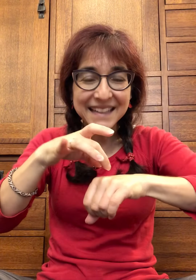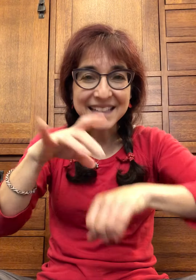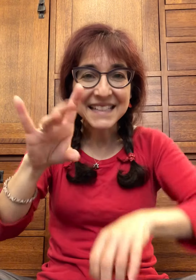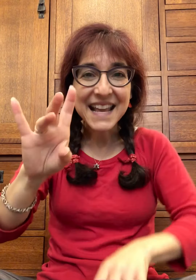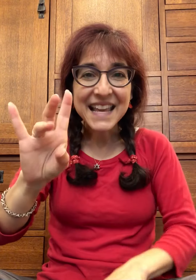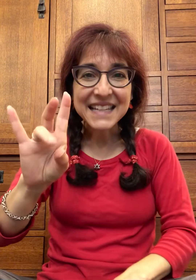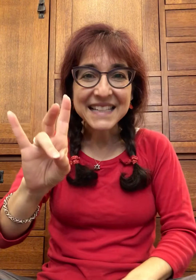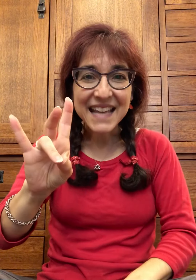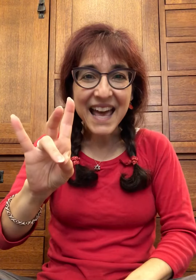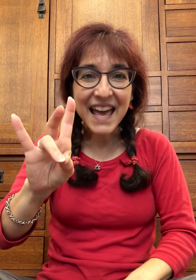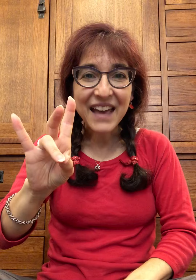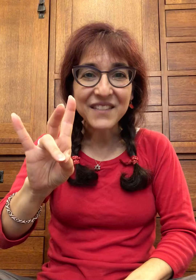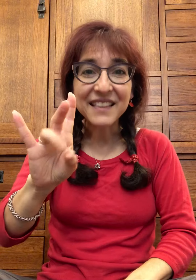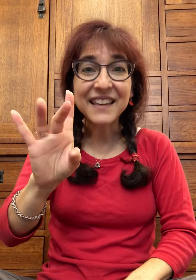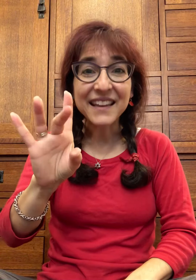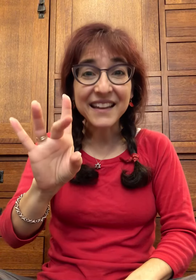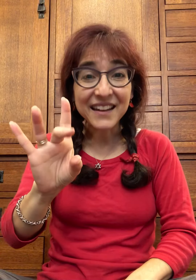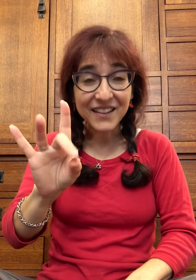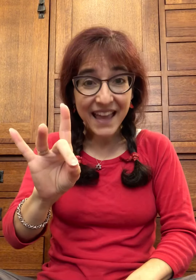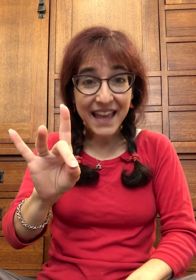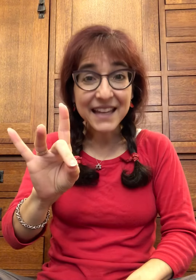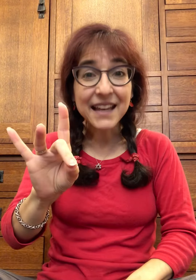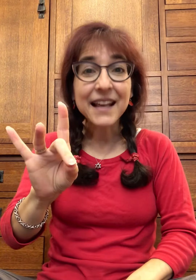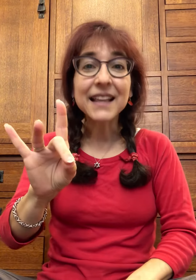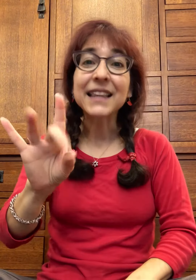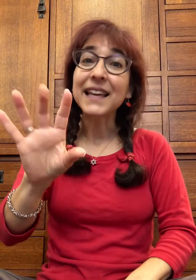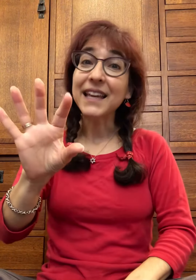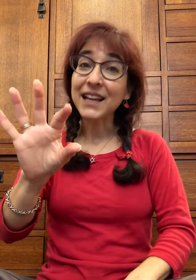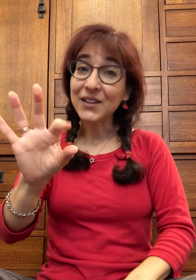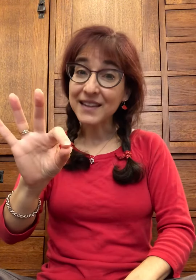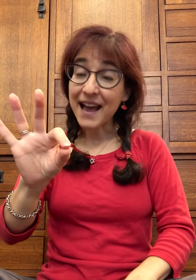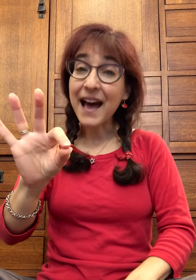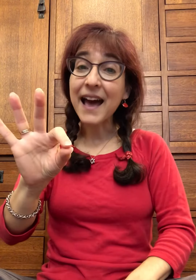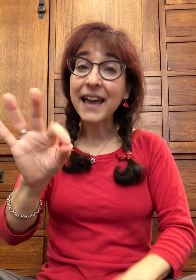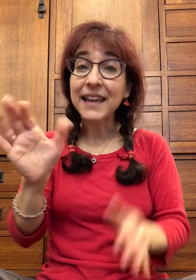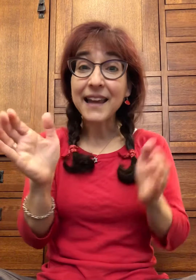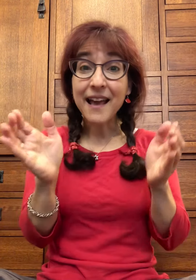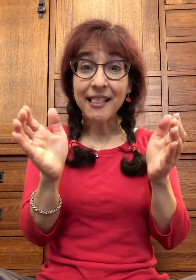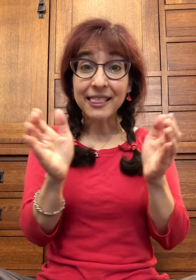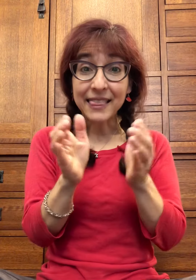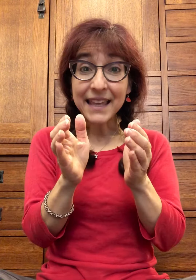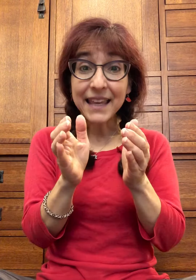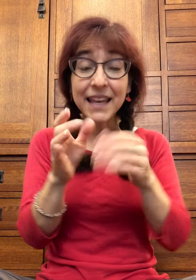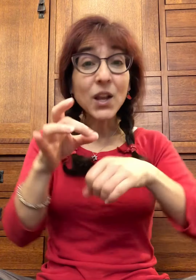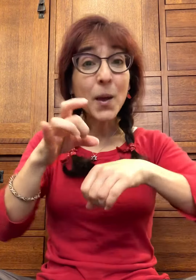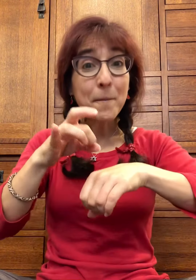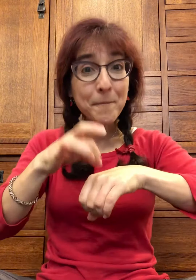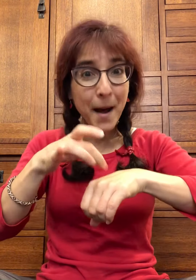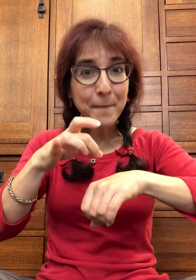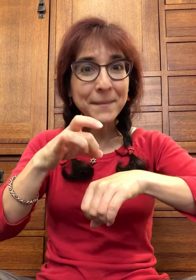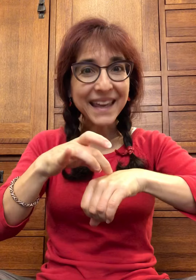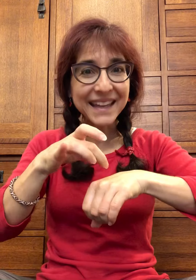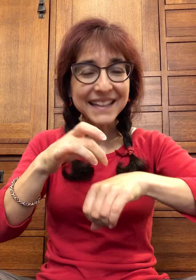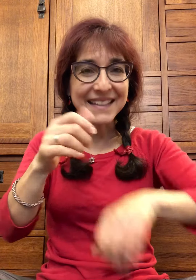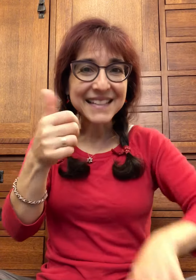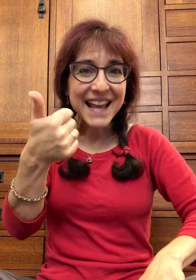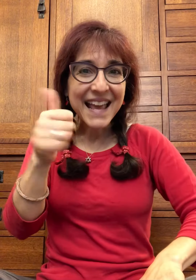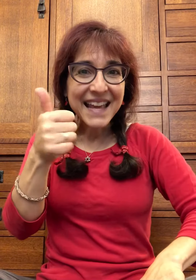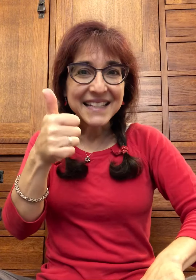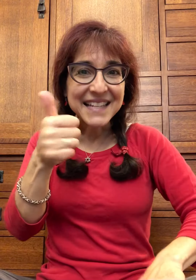pumpkins. Seven little, eight little, nine little pumpkins.